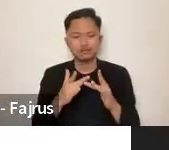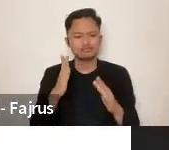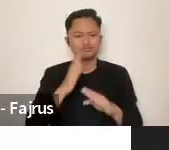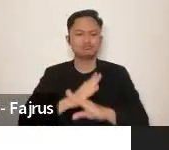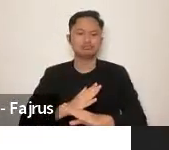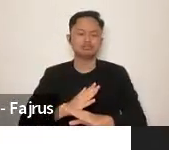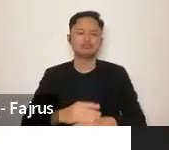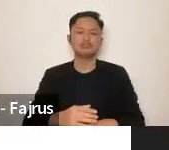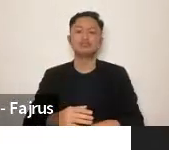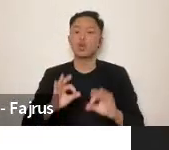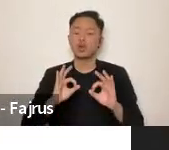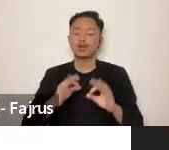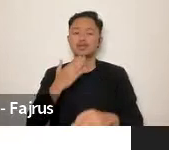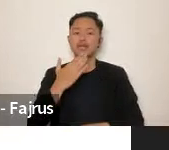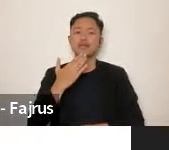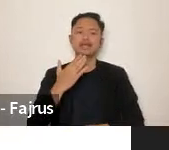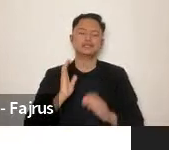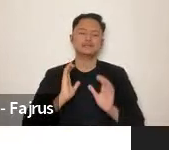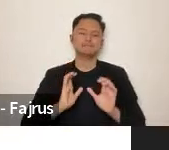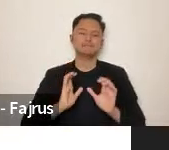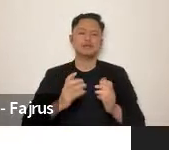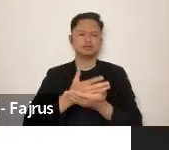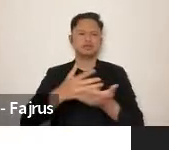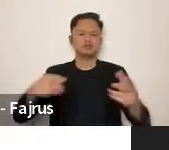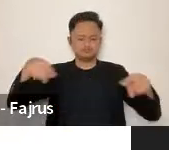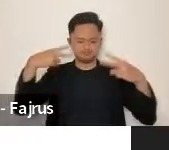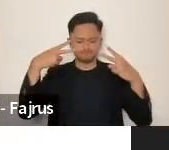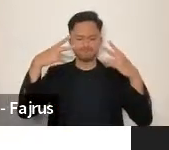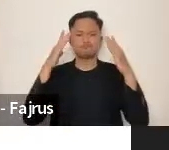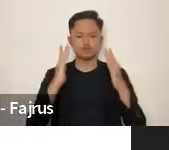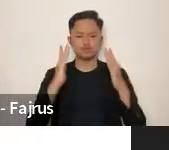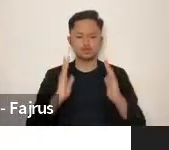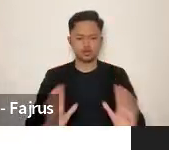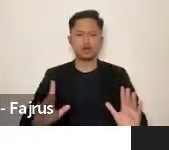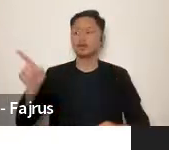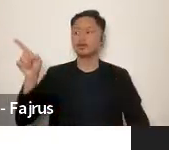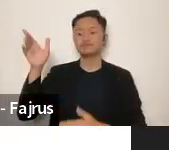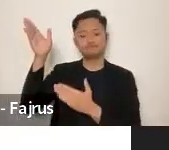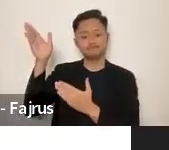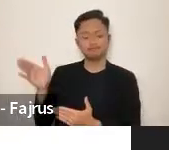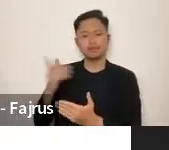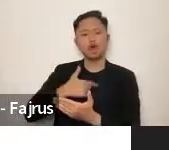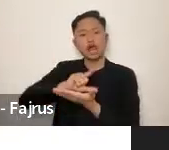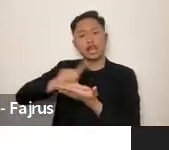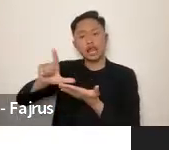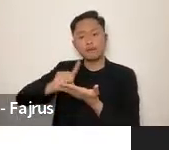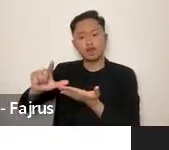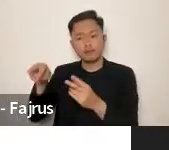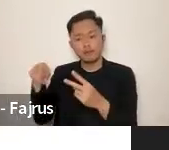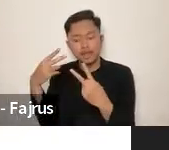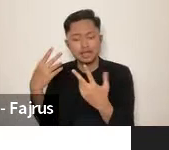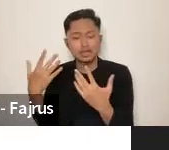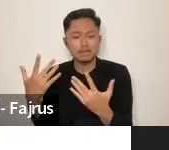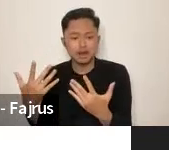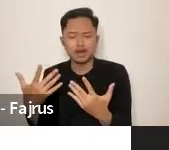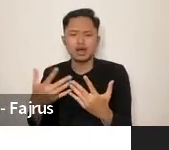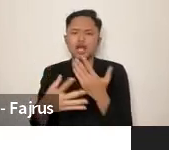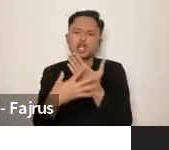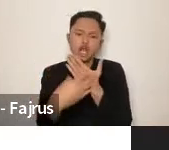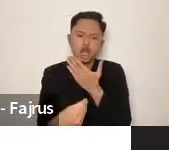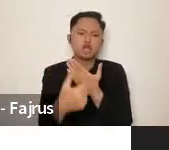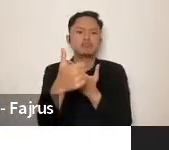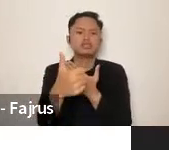So thank you very much for your attention. That's the QR code is for the report link, which will go into a lot more detail than I could cover here for